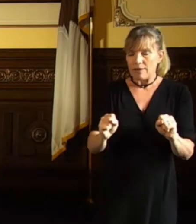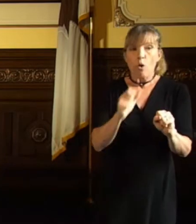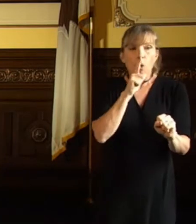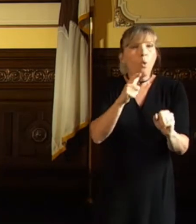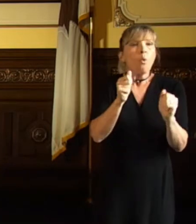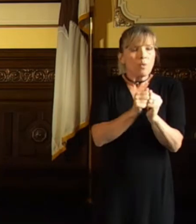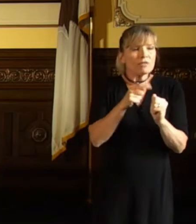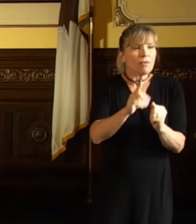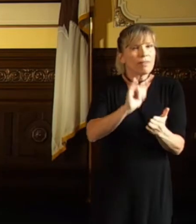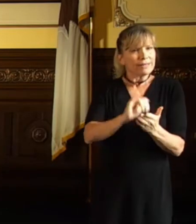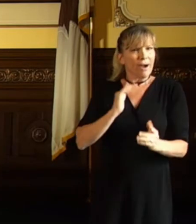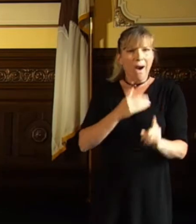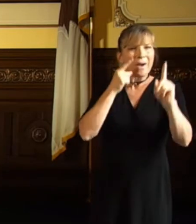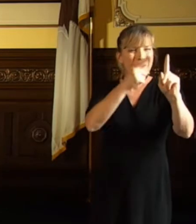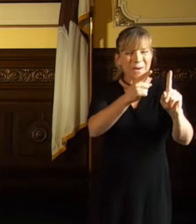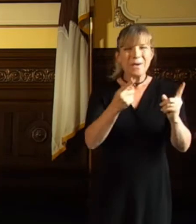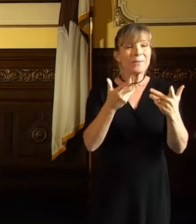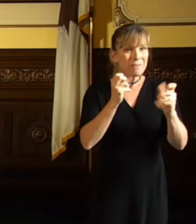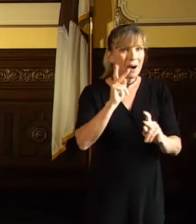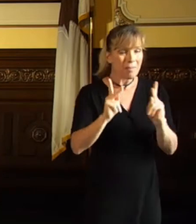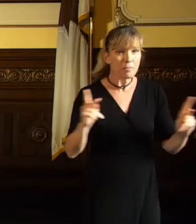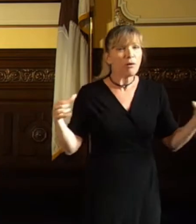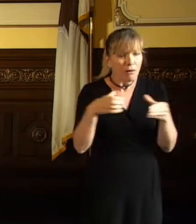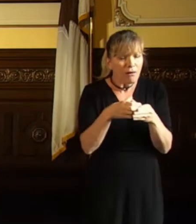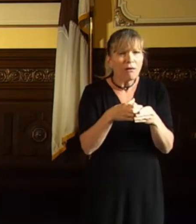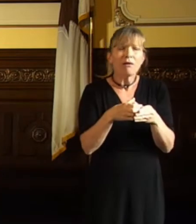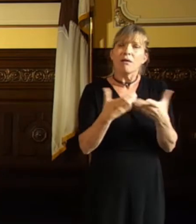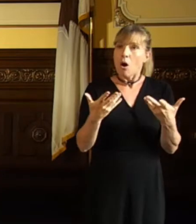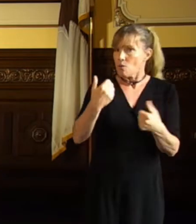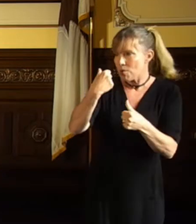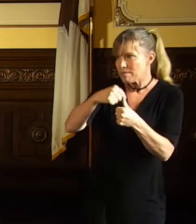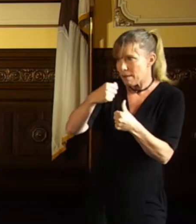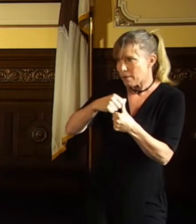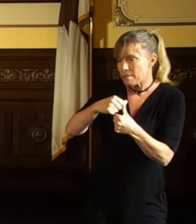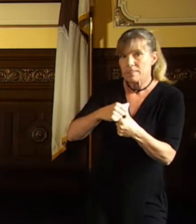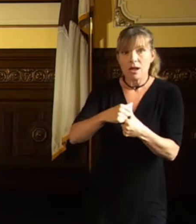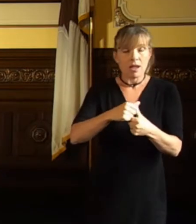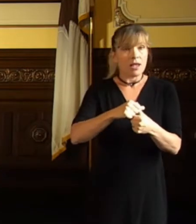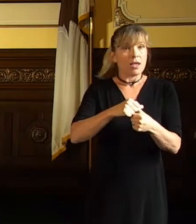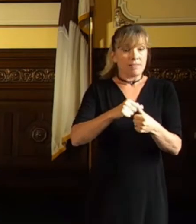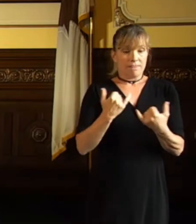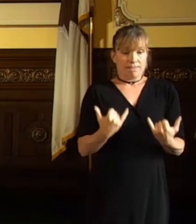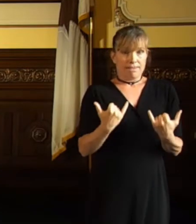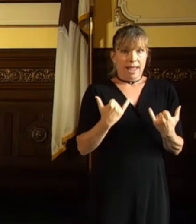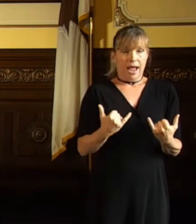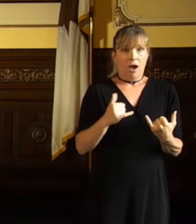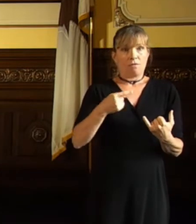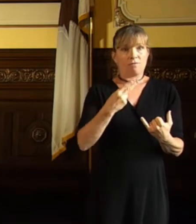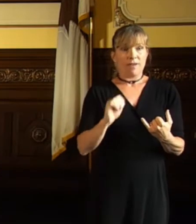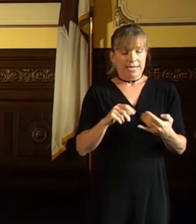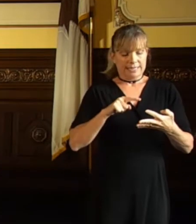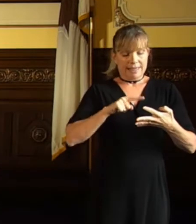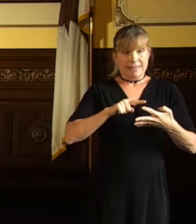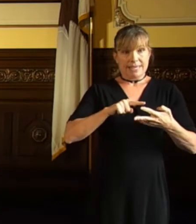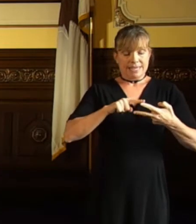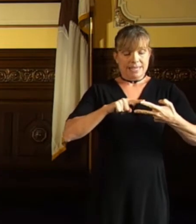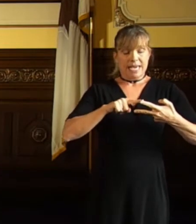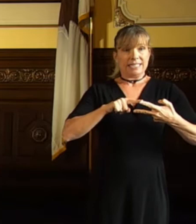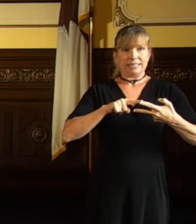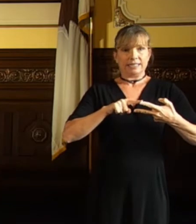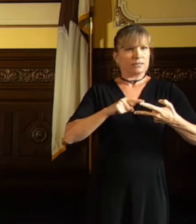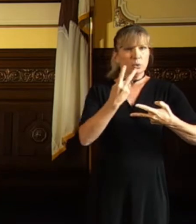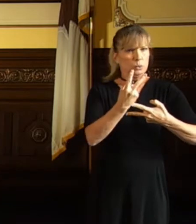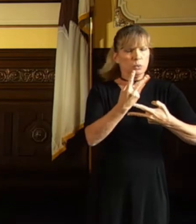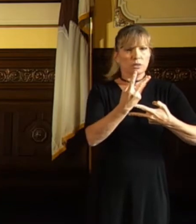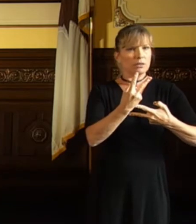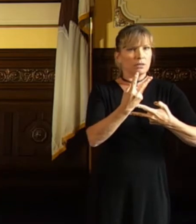you. That's really the goal here. We want people to get together to enjoy themselves. Remember, in the phase that we're in now, in phase 2, we don't have